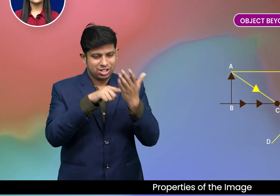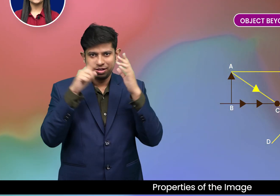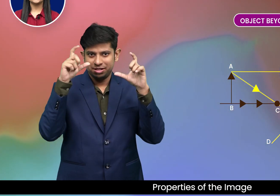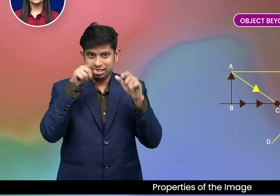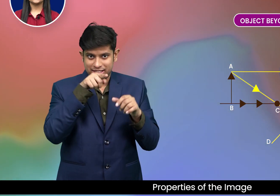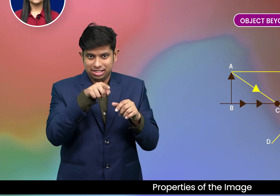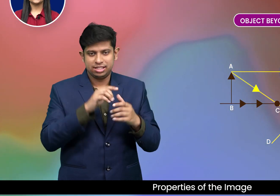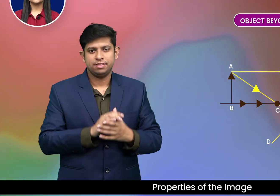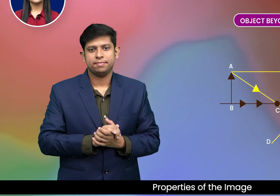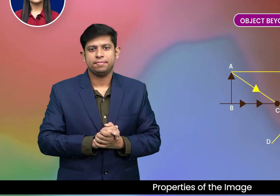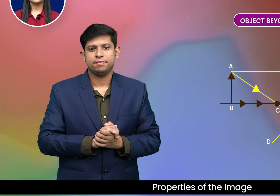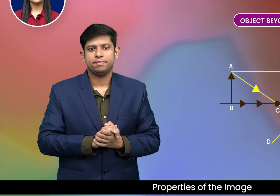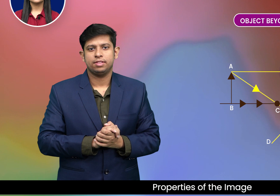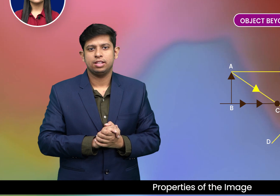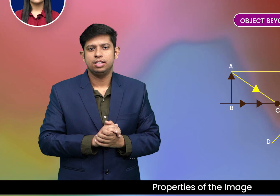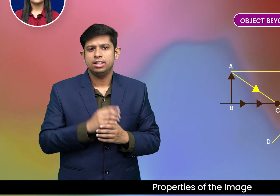Properties of the image: